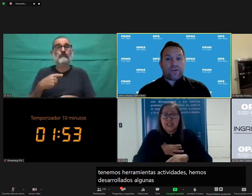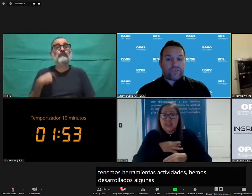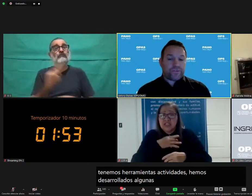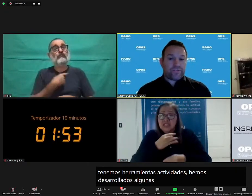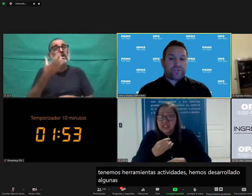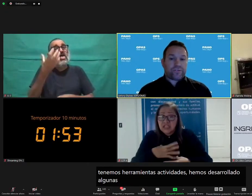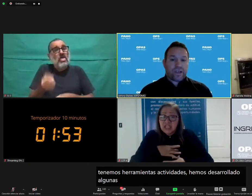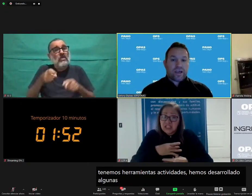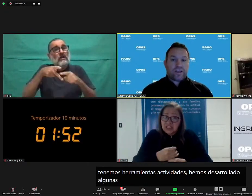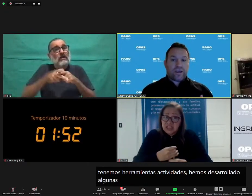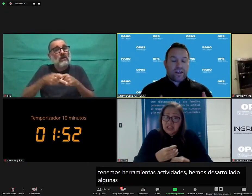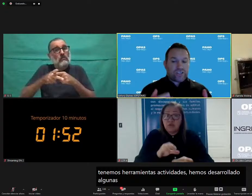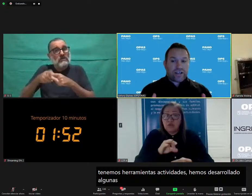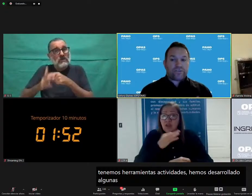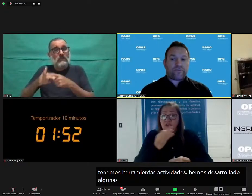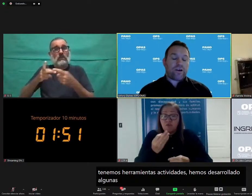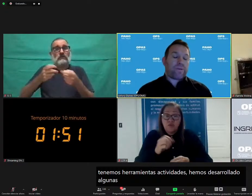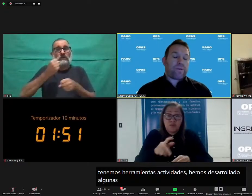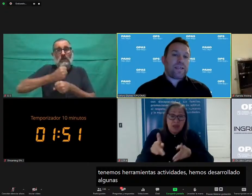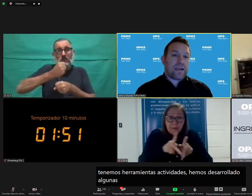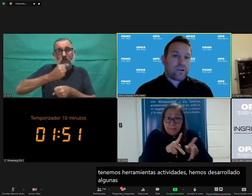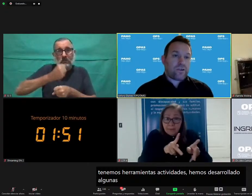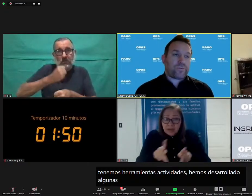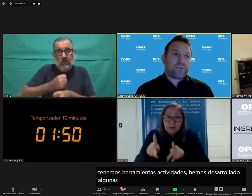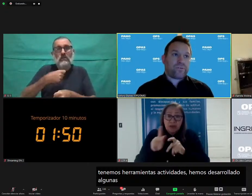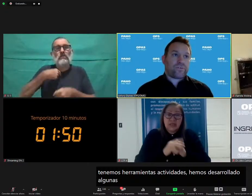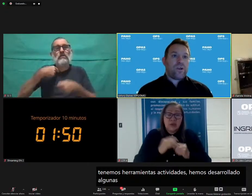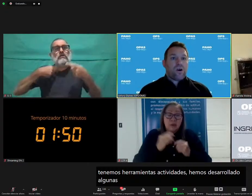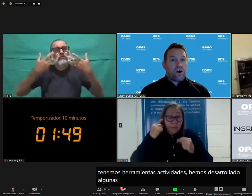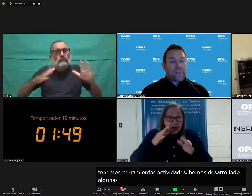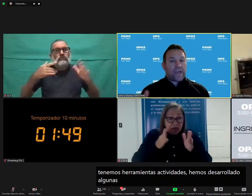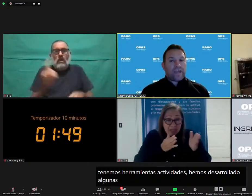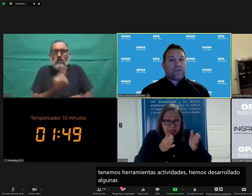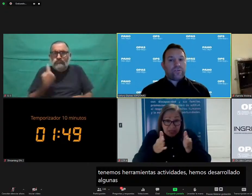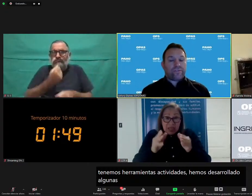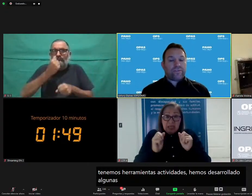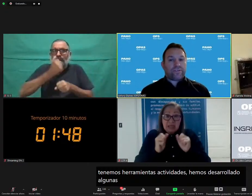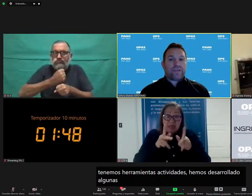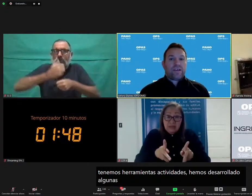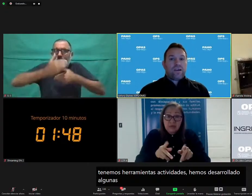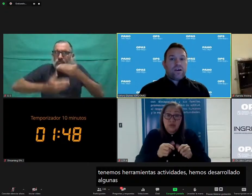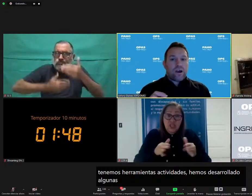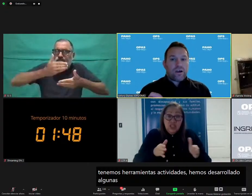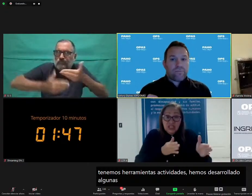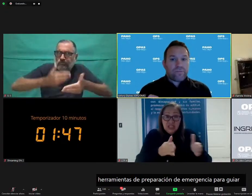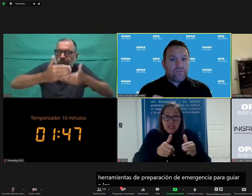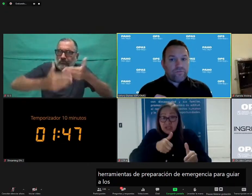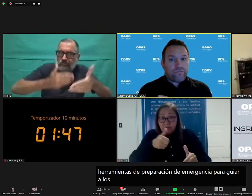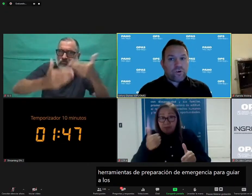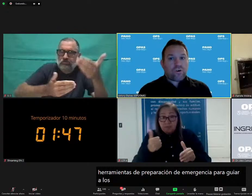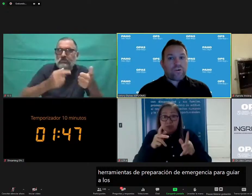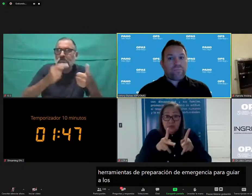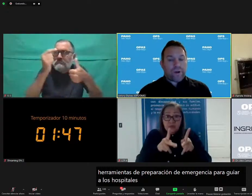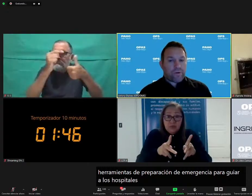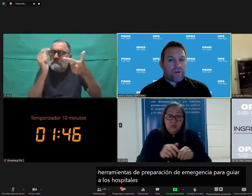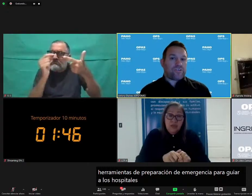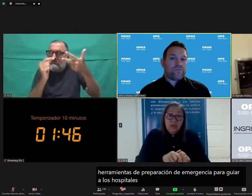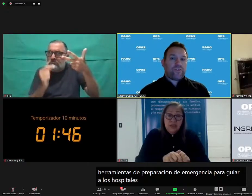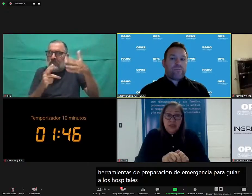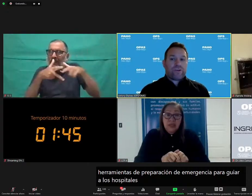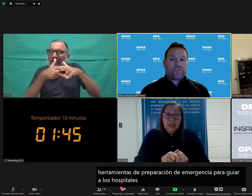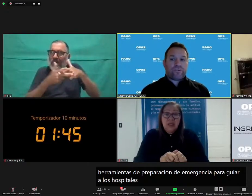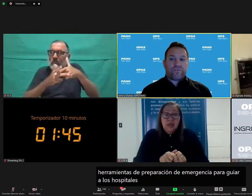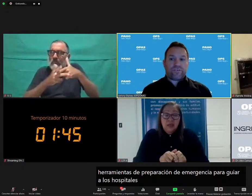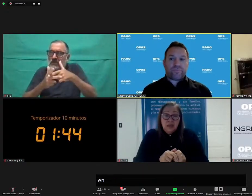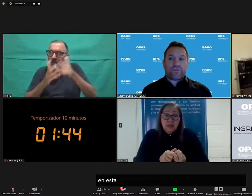guide hospitals and a checklist for helping to guide hospitals on their inclusivity um for preparation